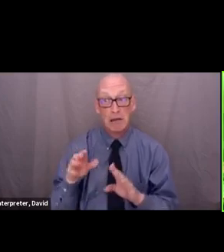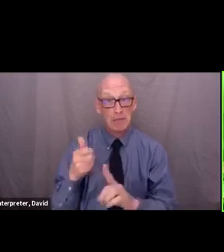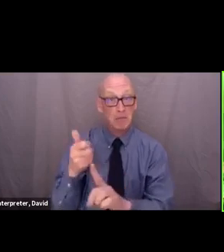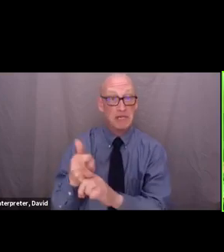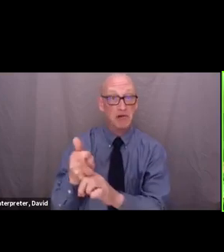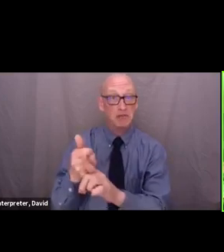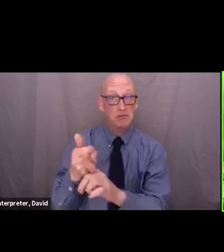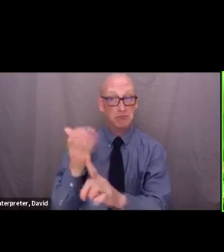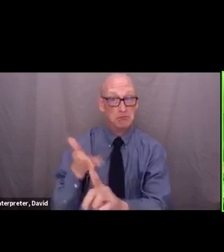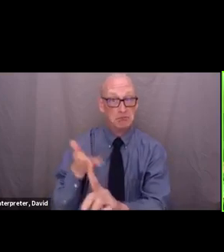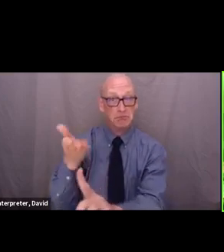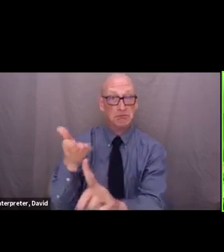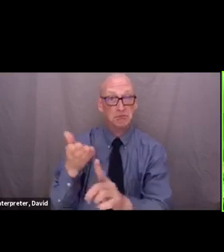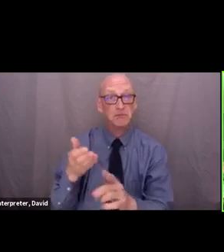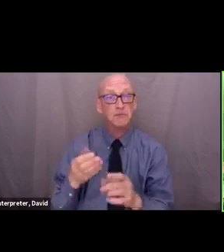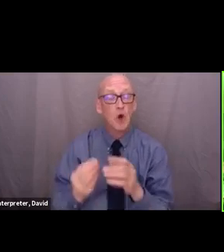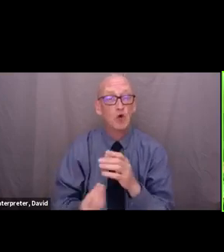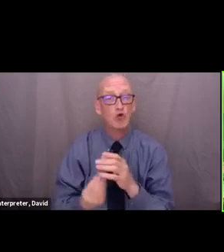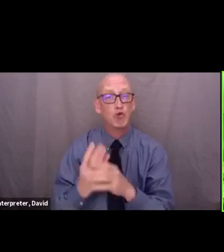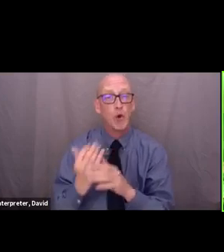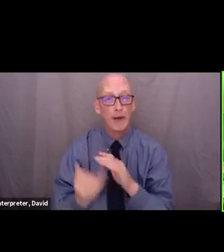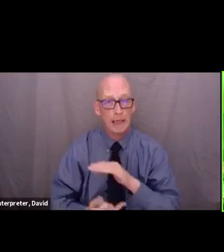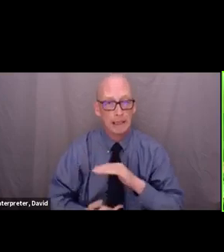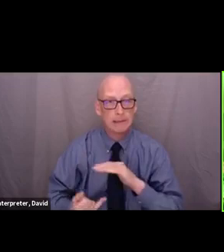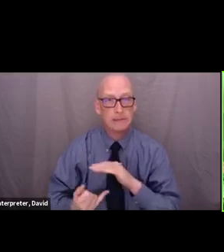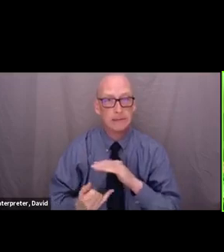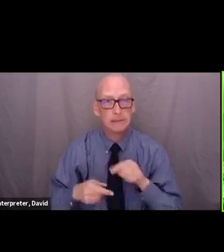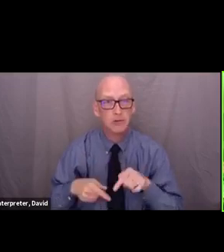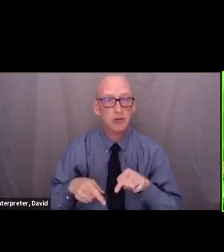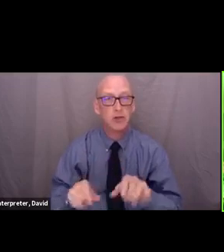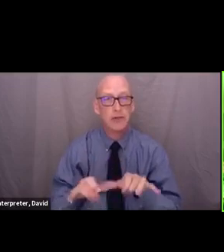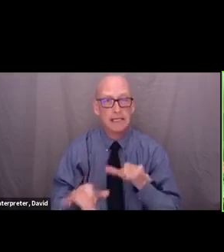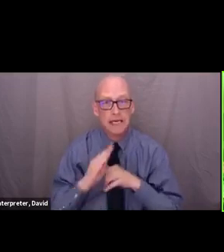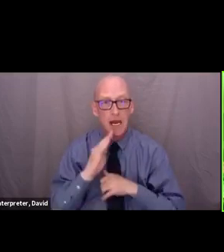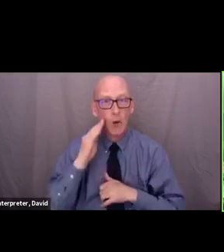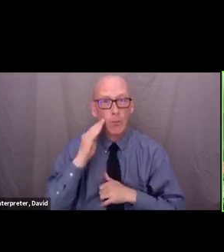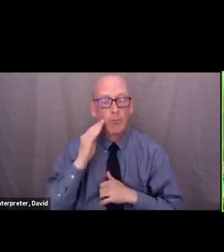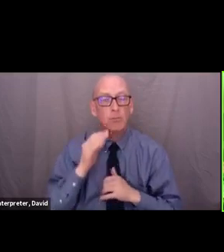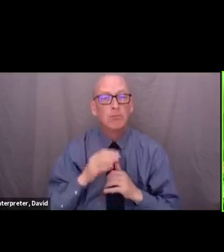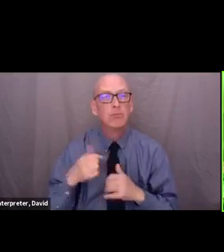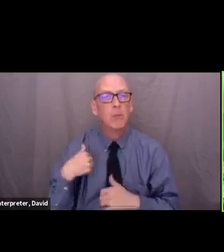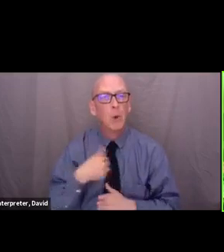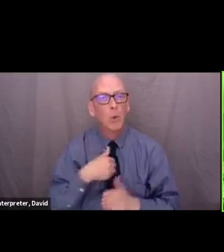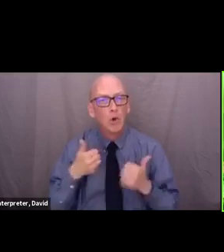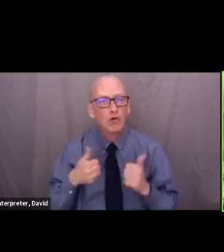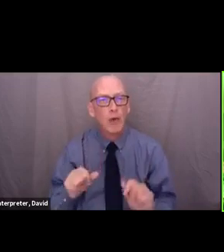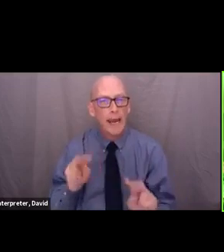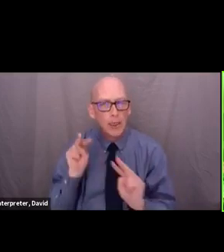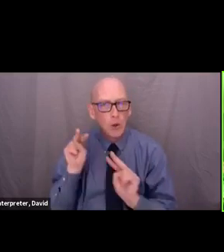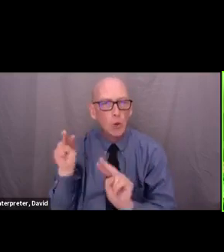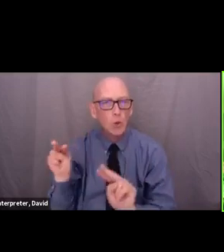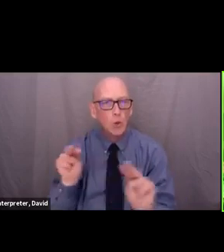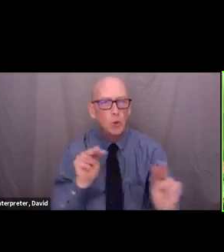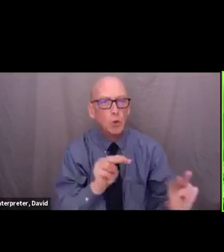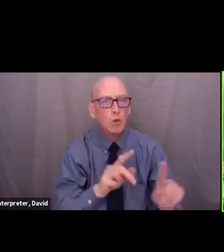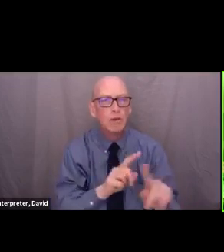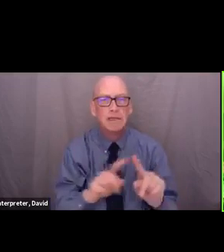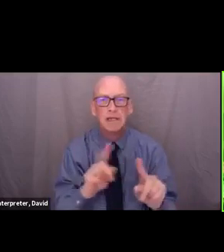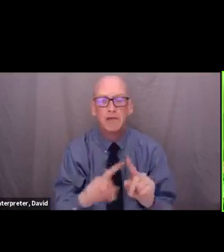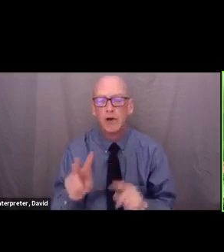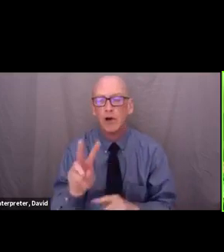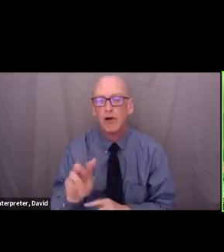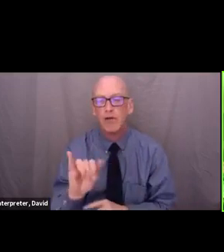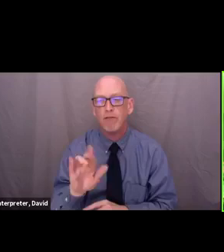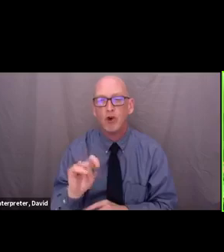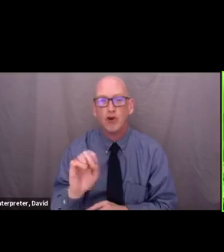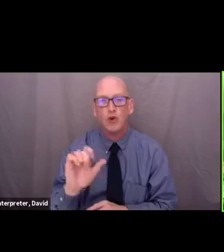even growing isolation while doing quarantine. So we're trying to look at different virtual sites that are